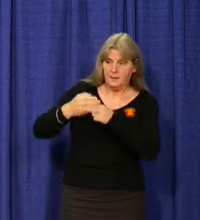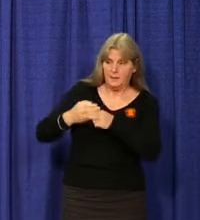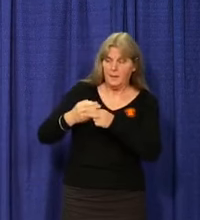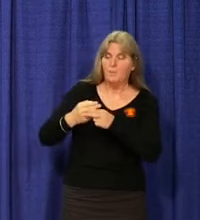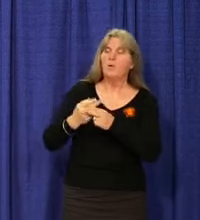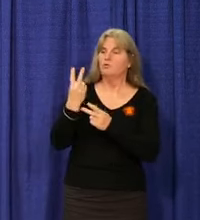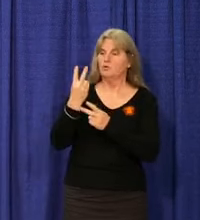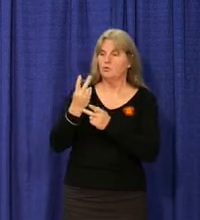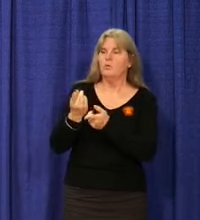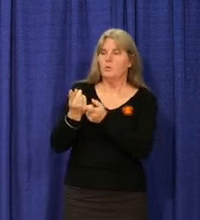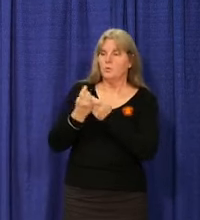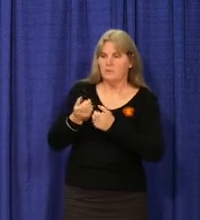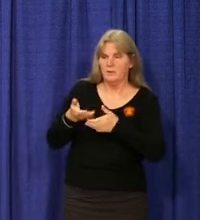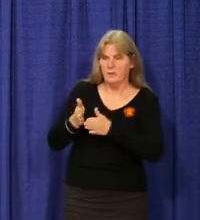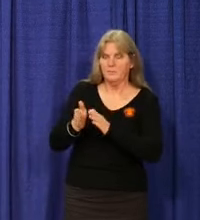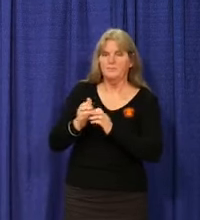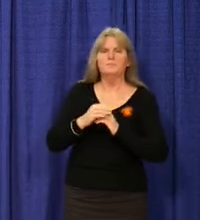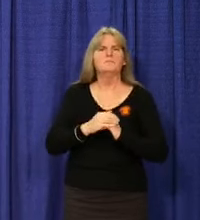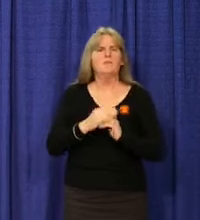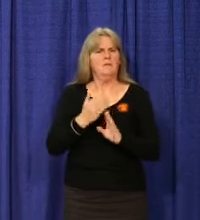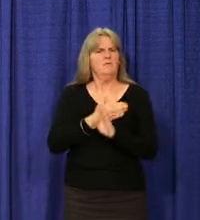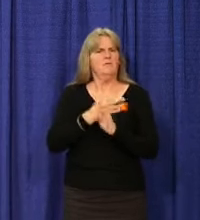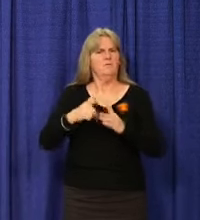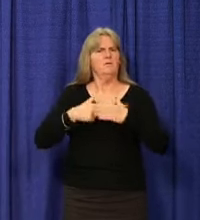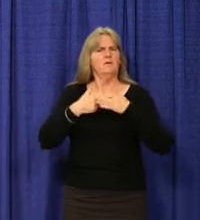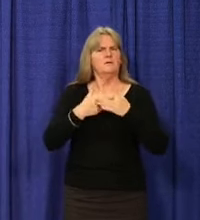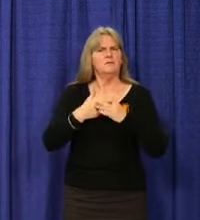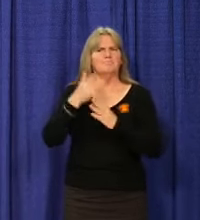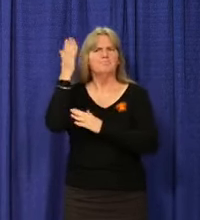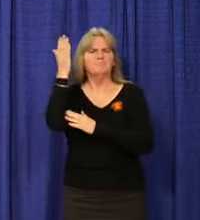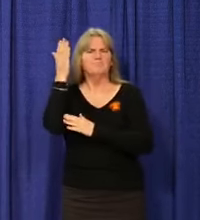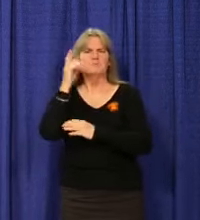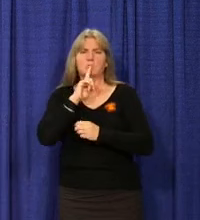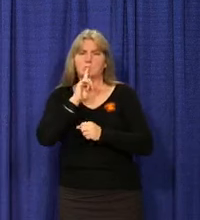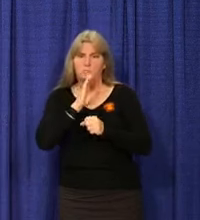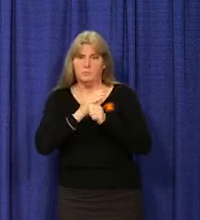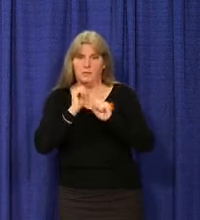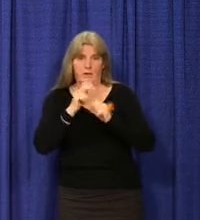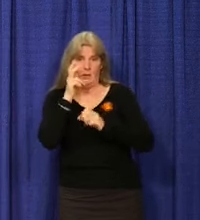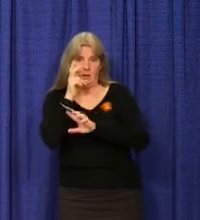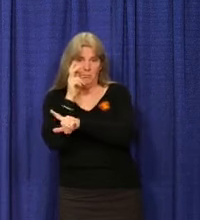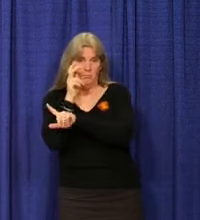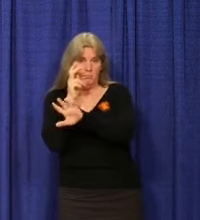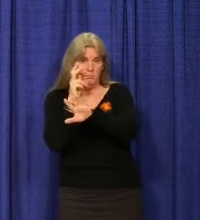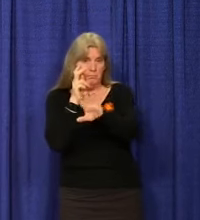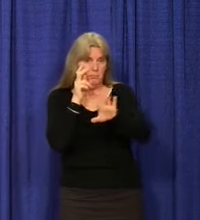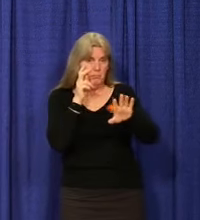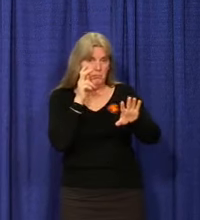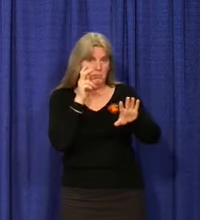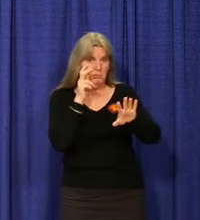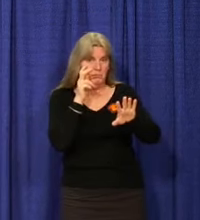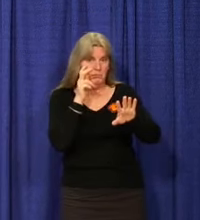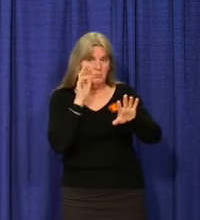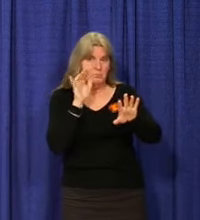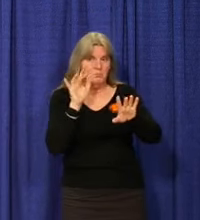you will each have 2 questions. Before we begin with our speakers, I'd like to verify that everyone can hear us.